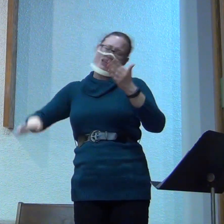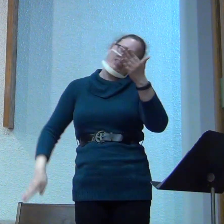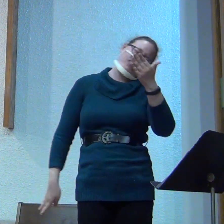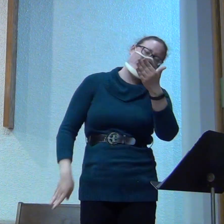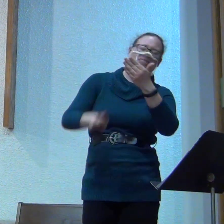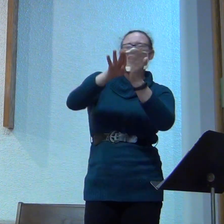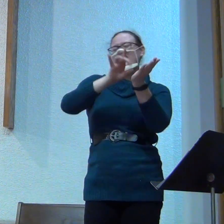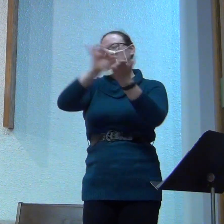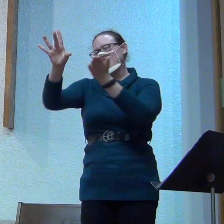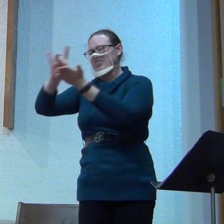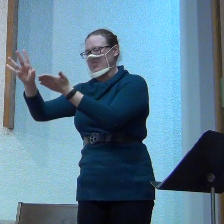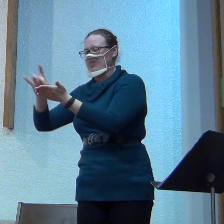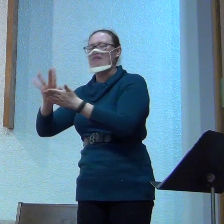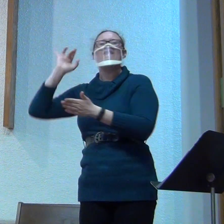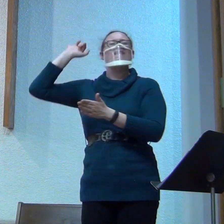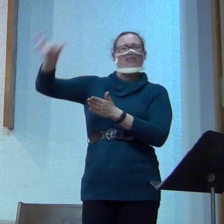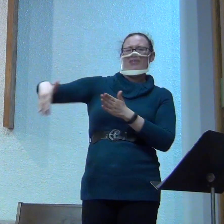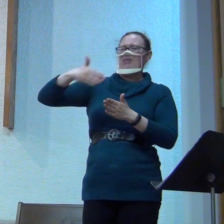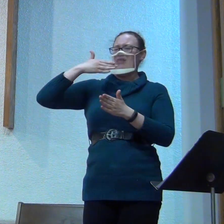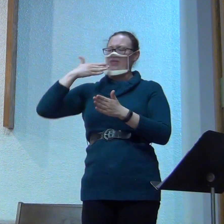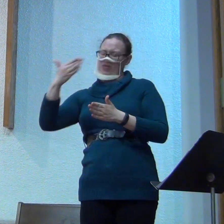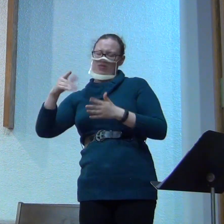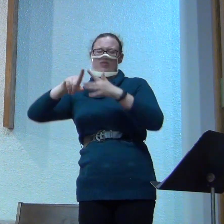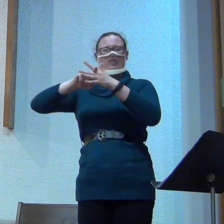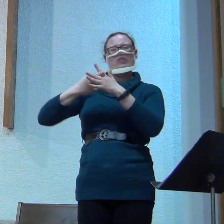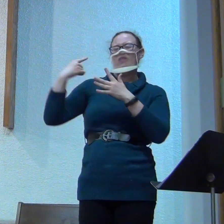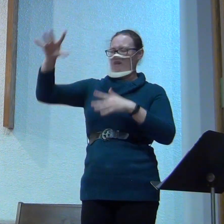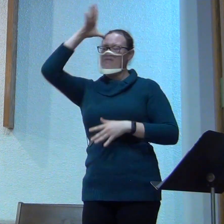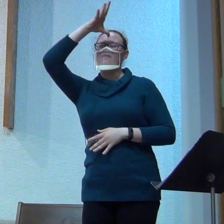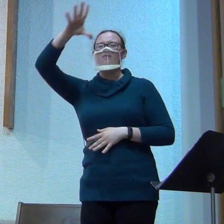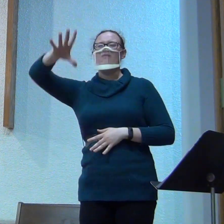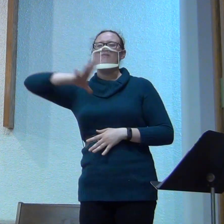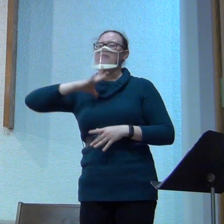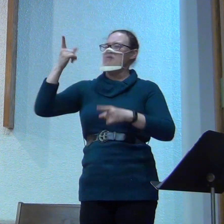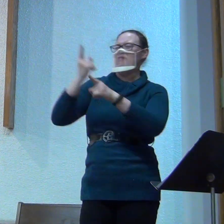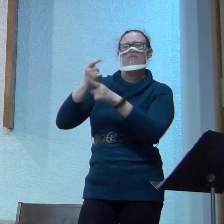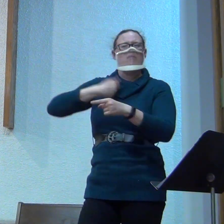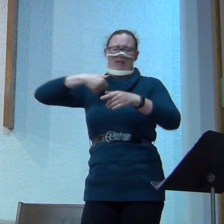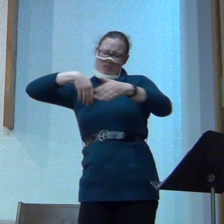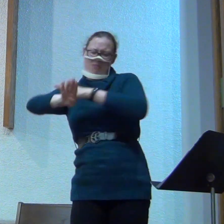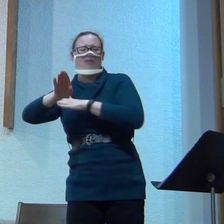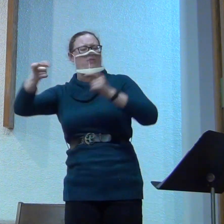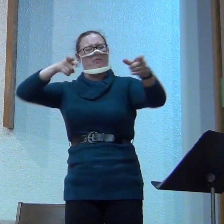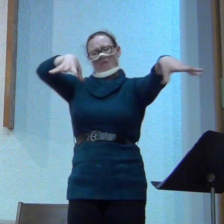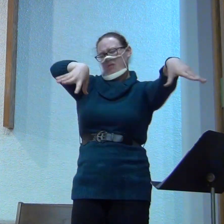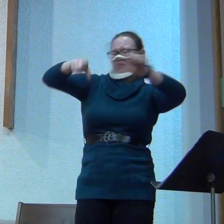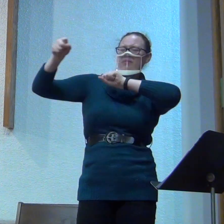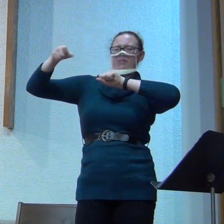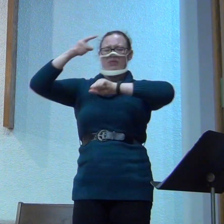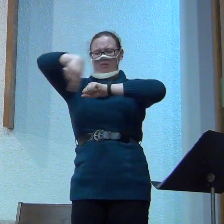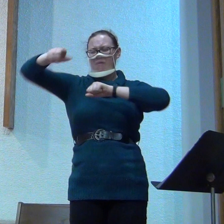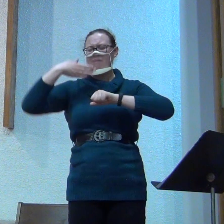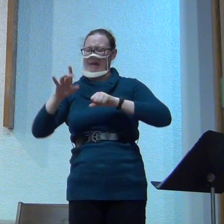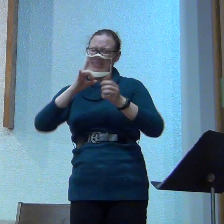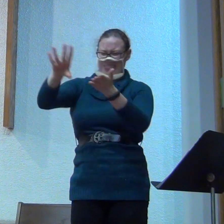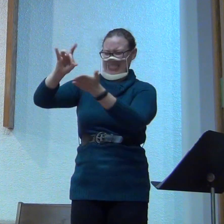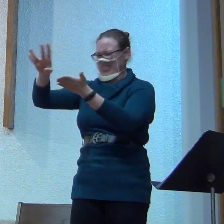beginning. That's a good macho start. Yeah, I'm coming in, I'm taking over. I'm kicking all you out of